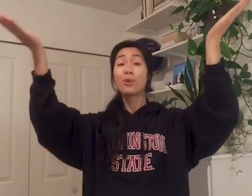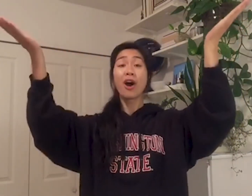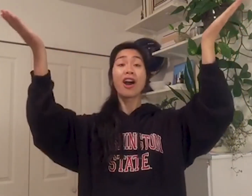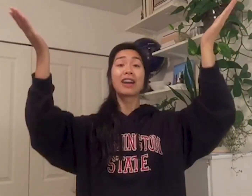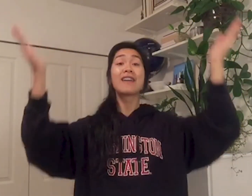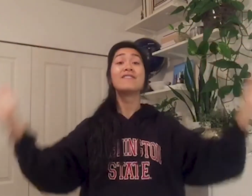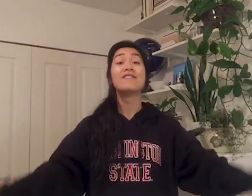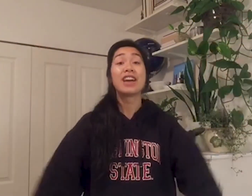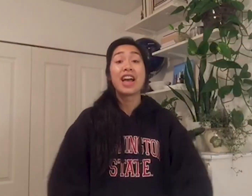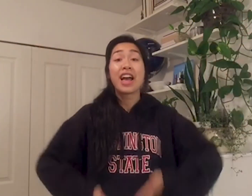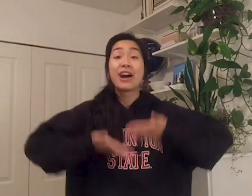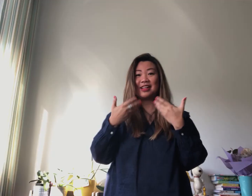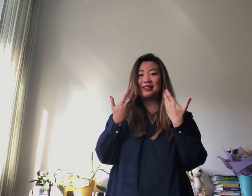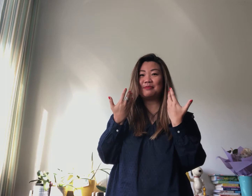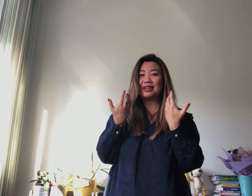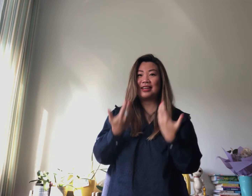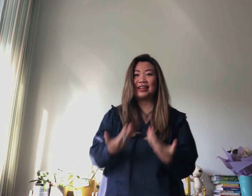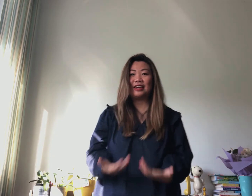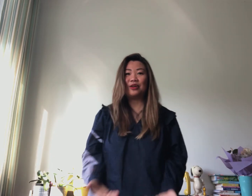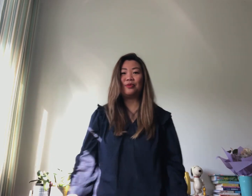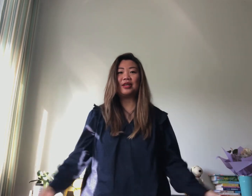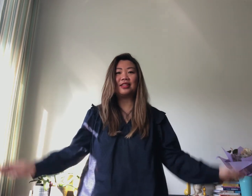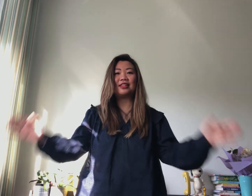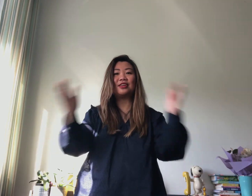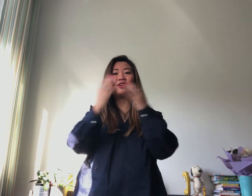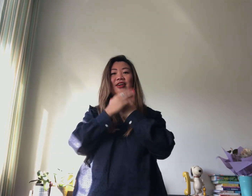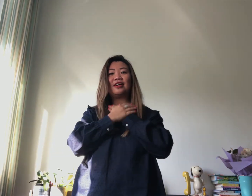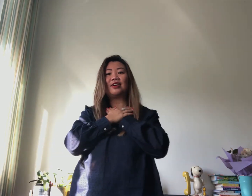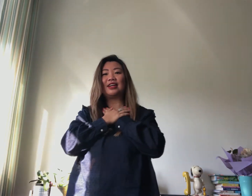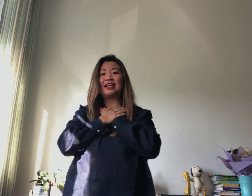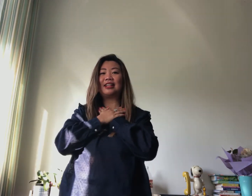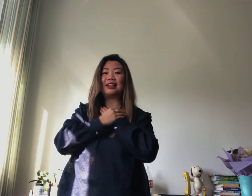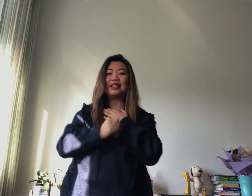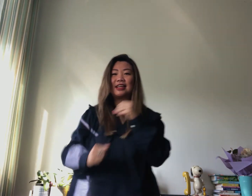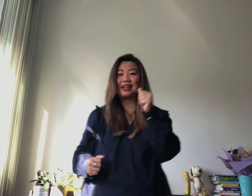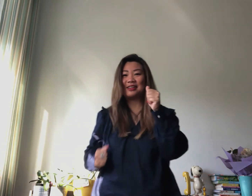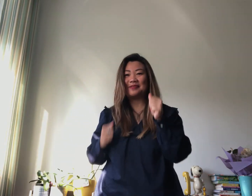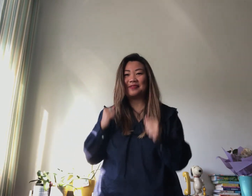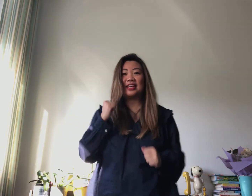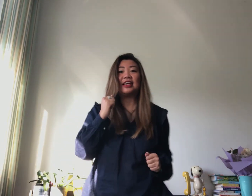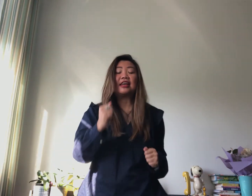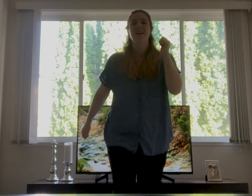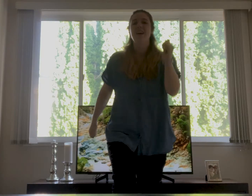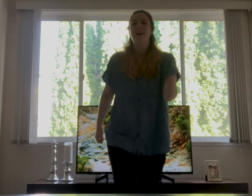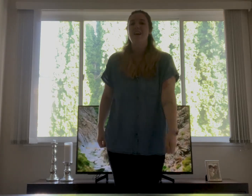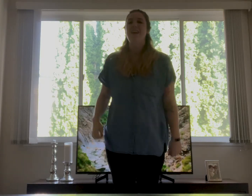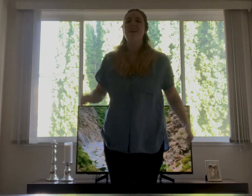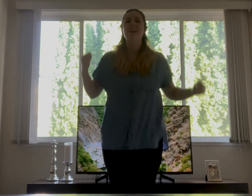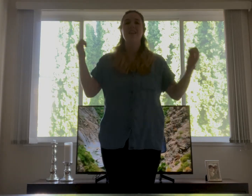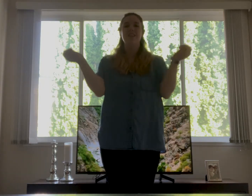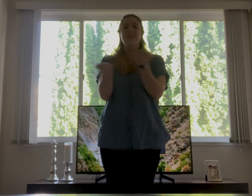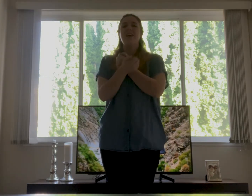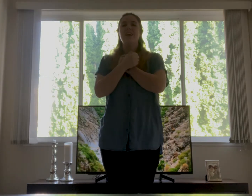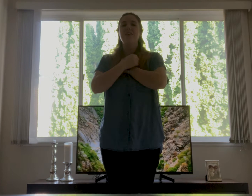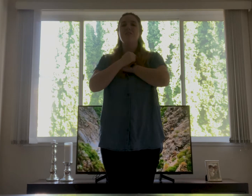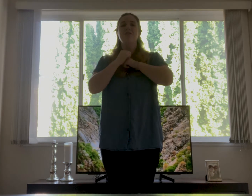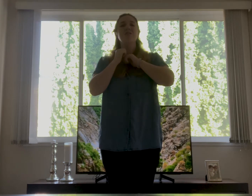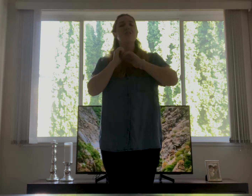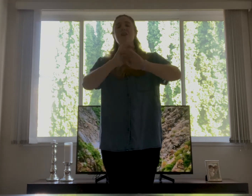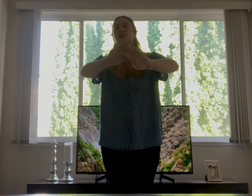are And fill me with your heart And lead me in your love to those around